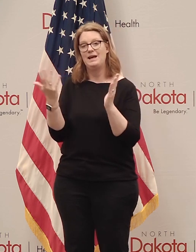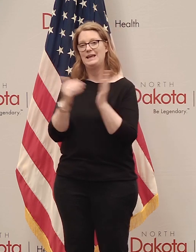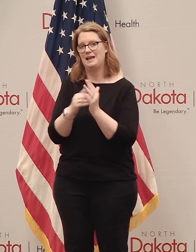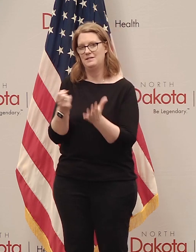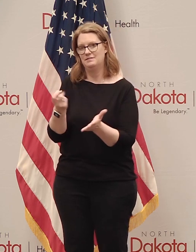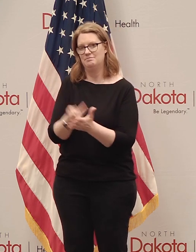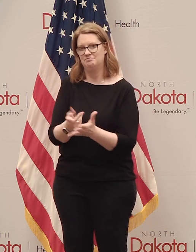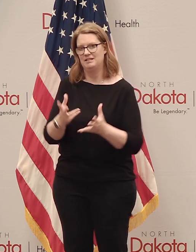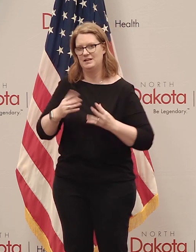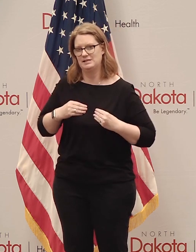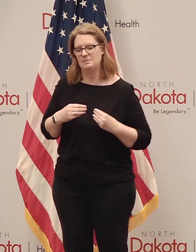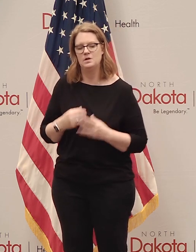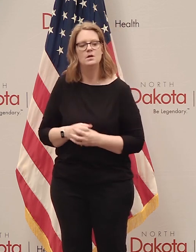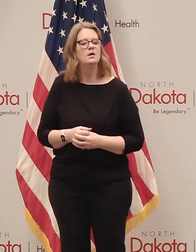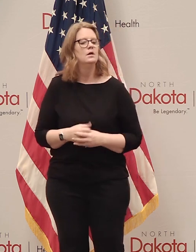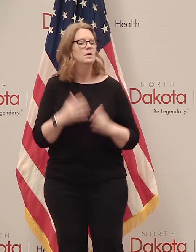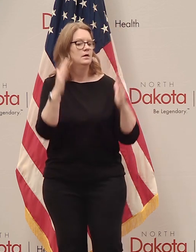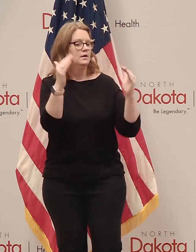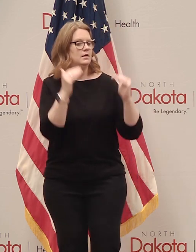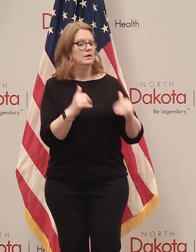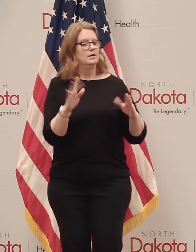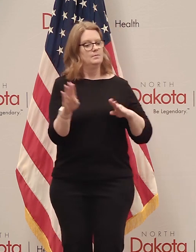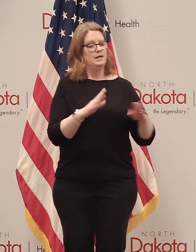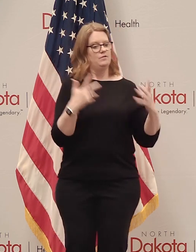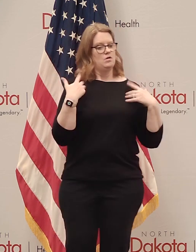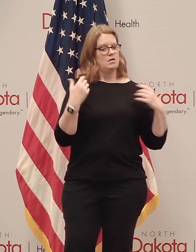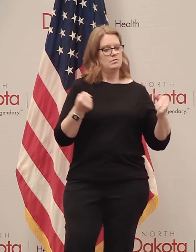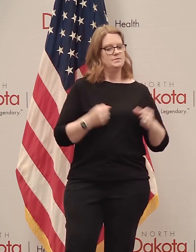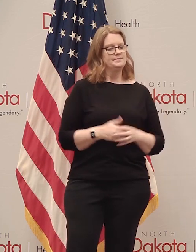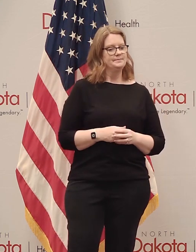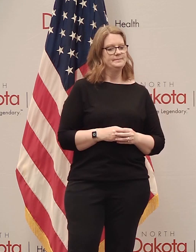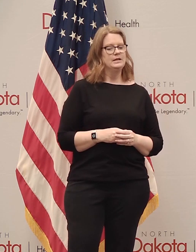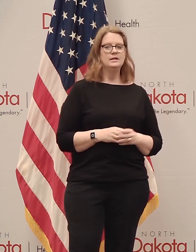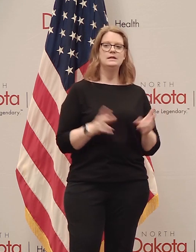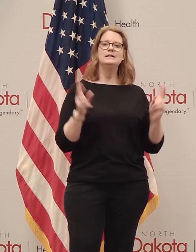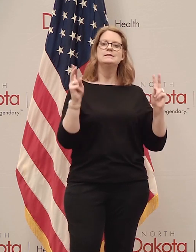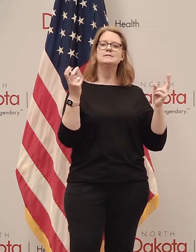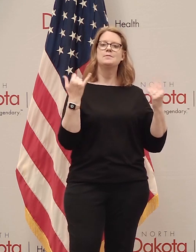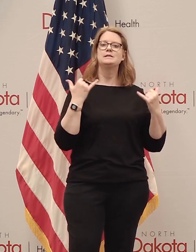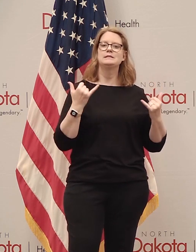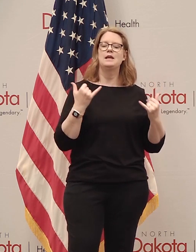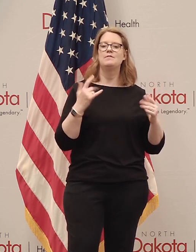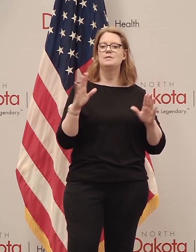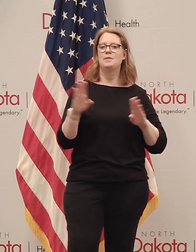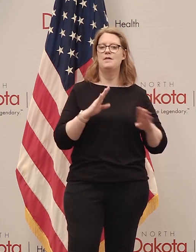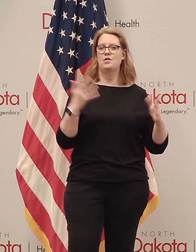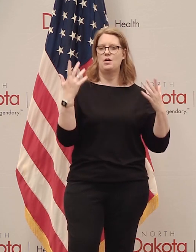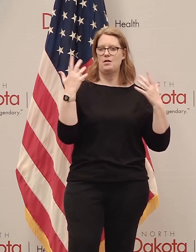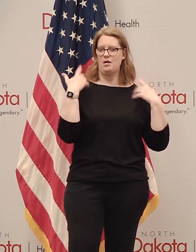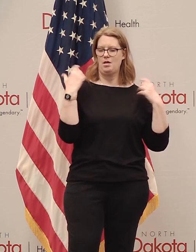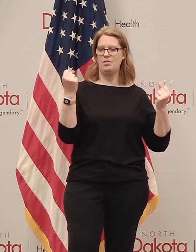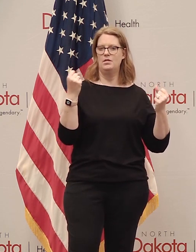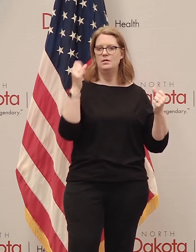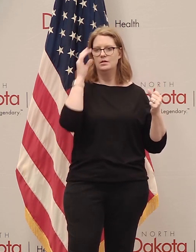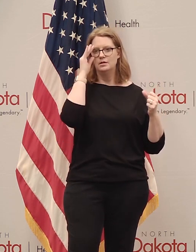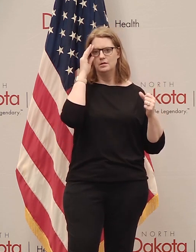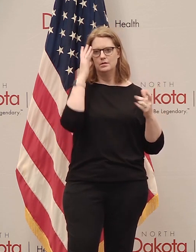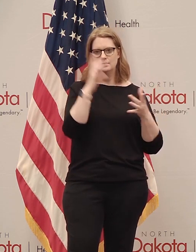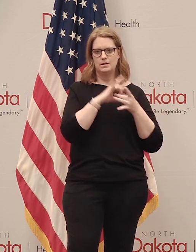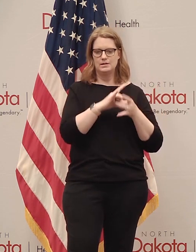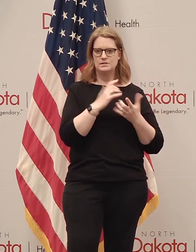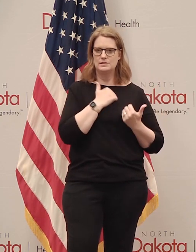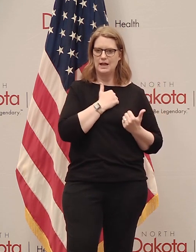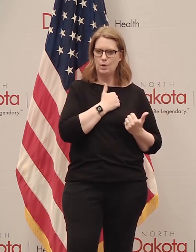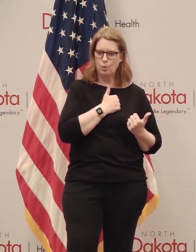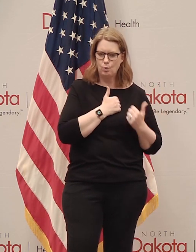outcome. The next topic is behavioral health. And the topic today on behavioral health has to do with grief